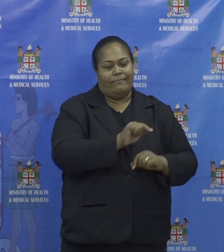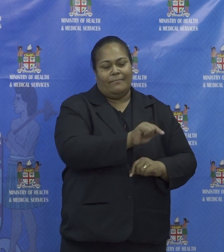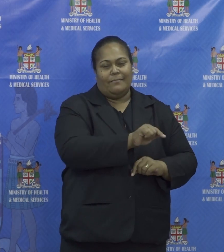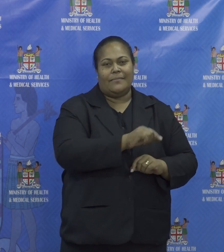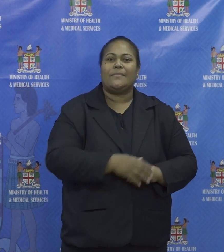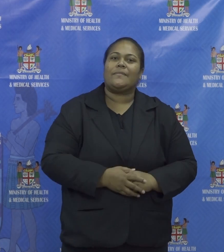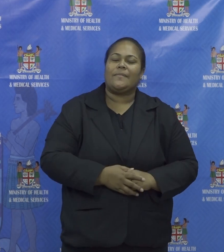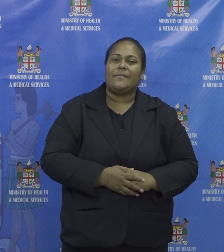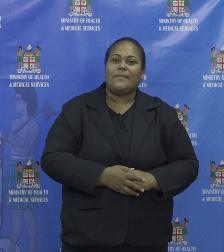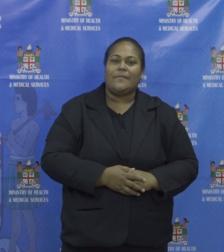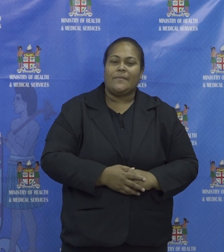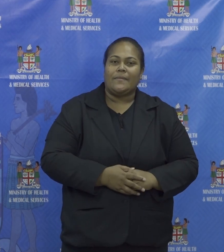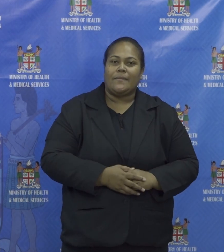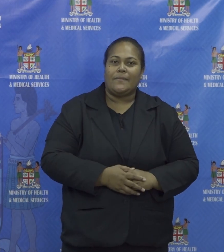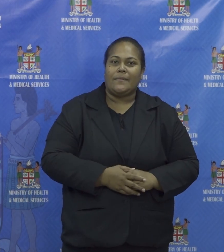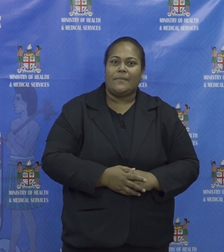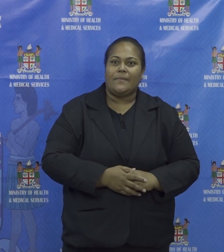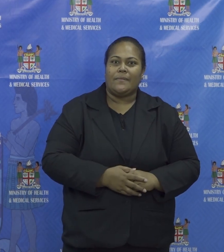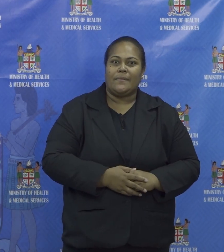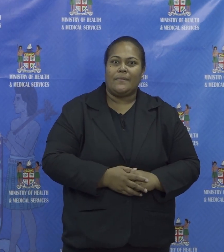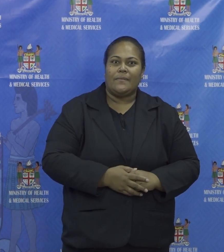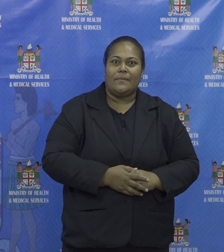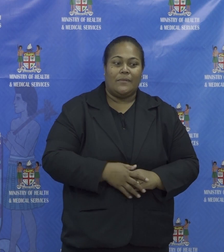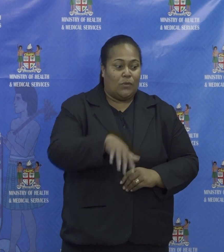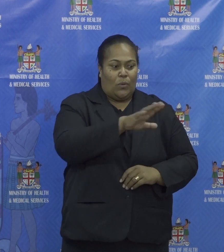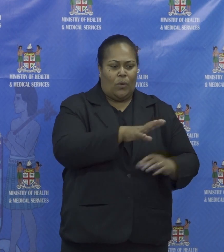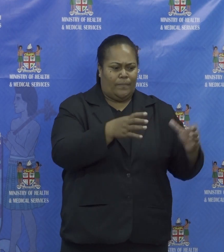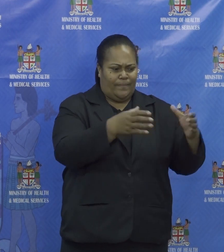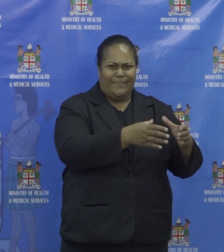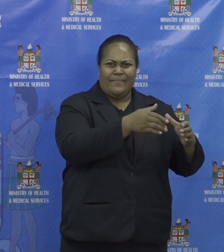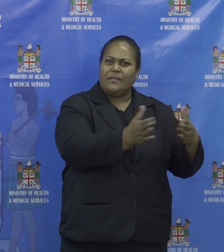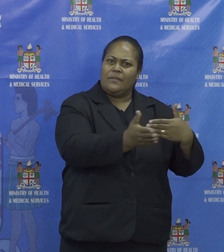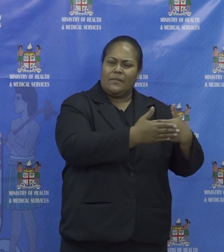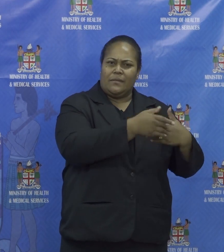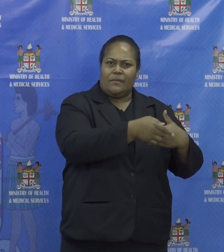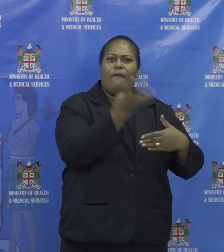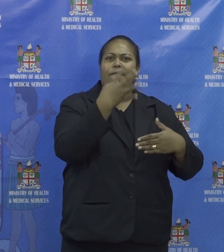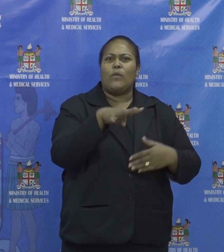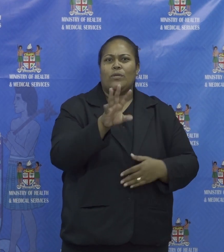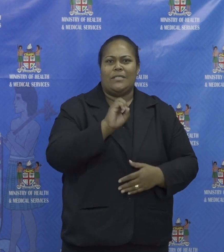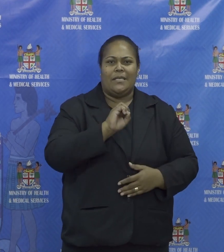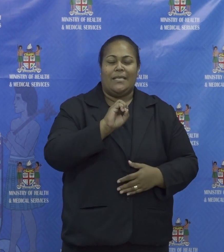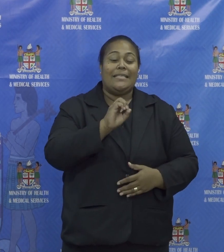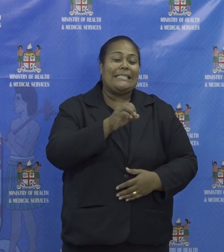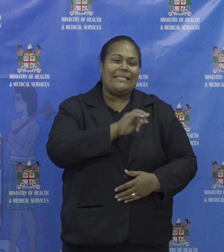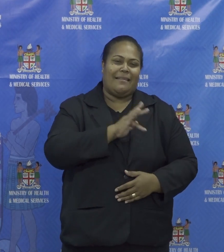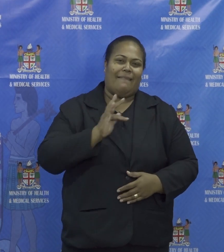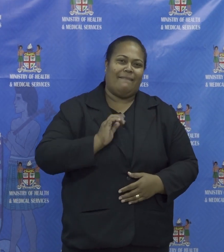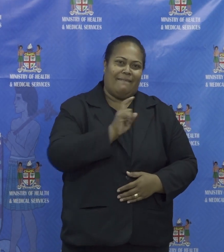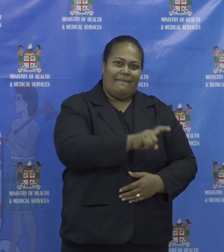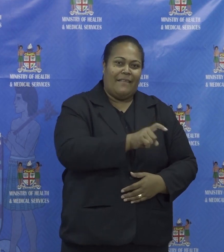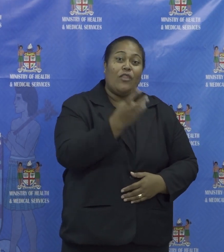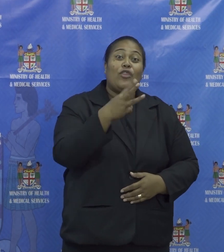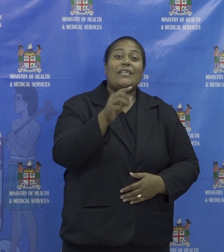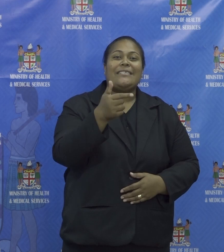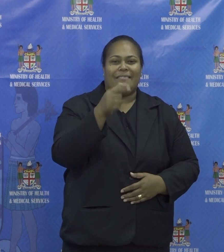have in the hospital, sequestrated in the hospital, a total of 40 staff and 37